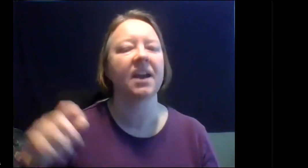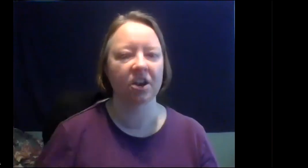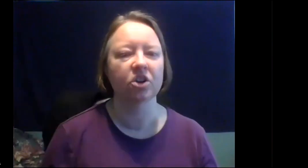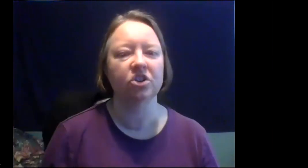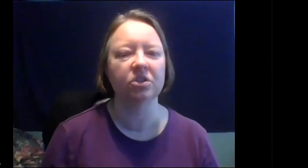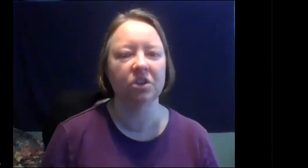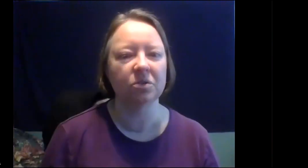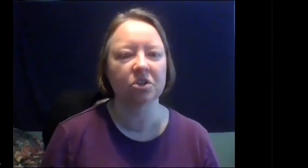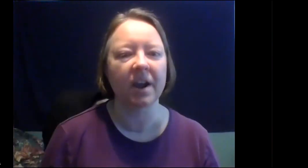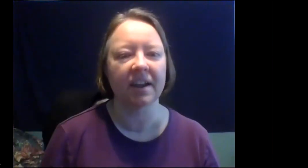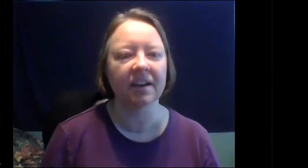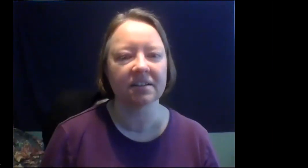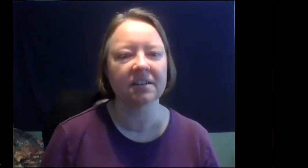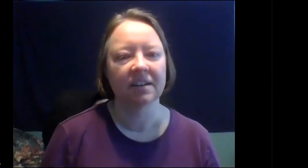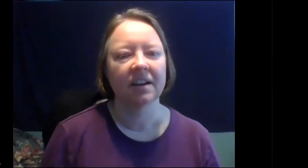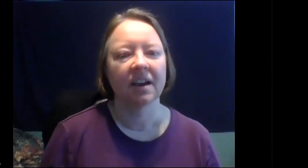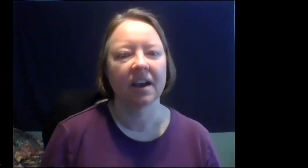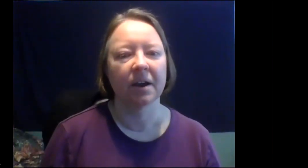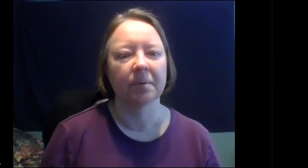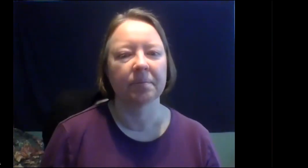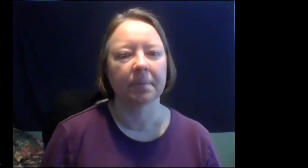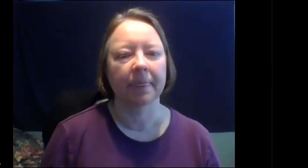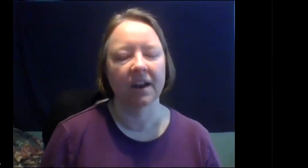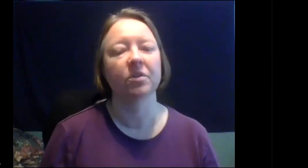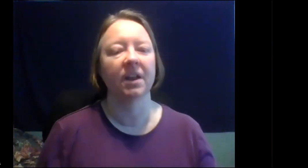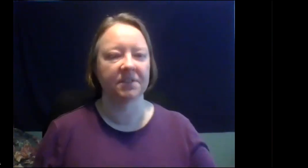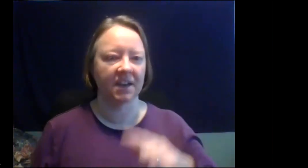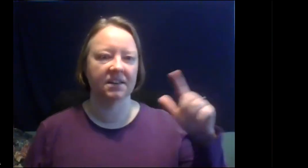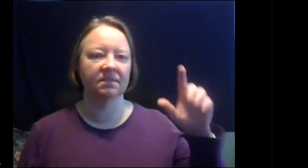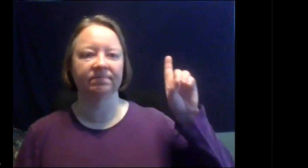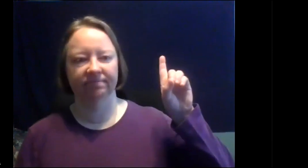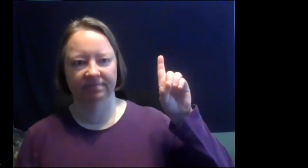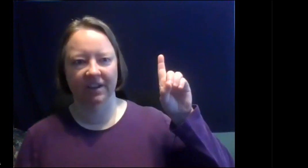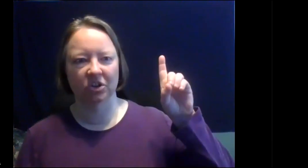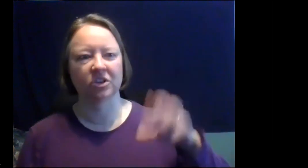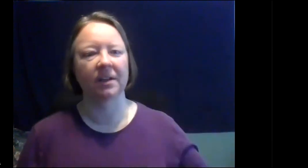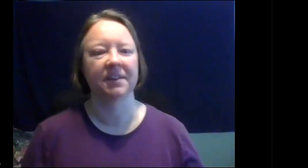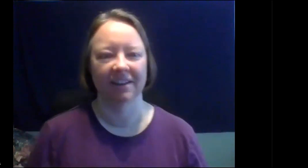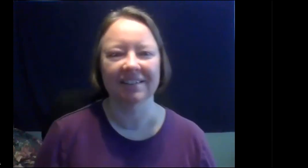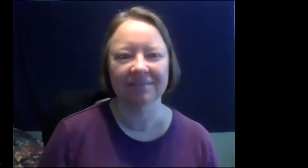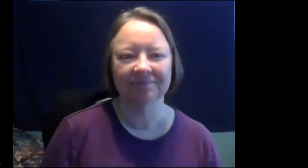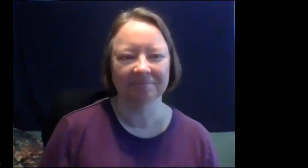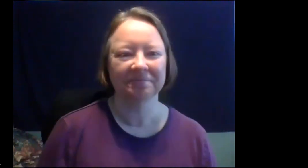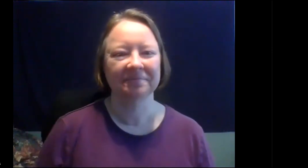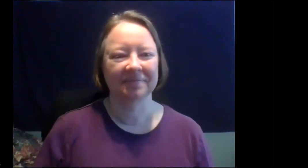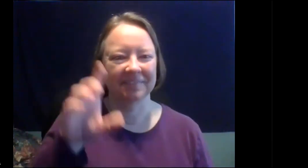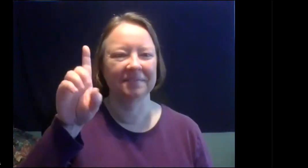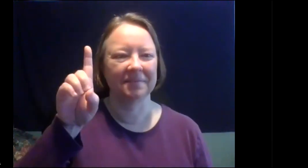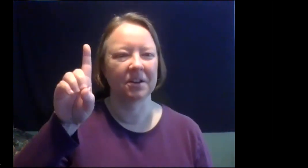I encourage you to use your right hand. And if you're left-handed, then use your left hand.